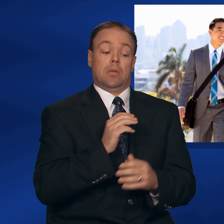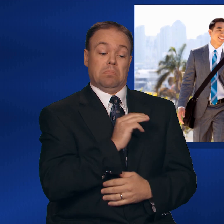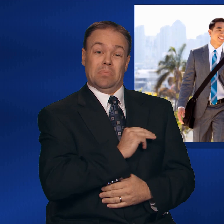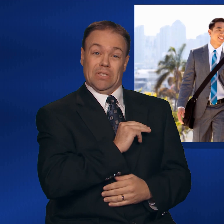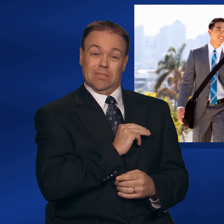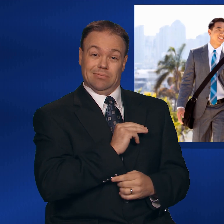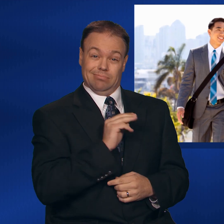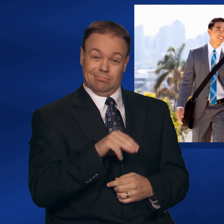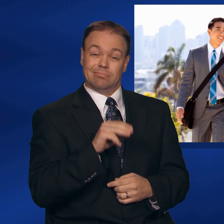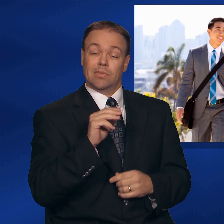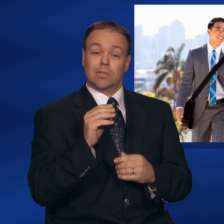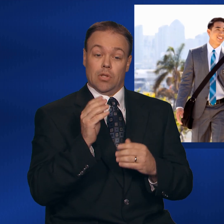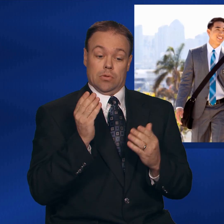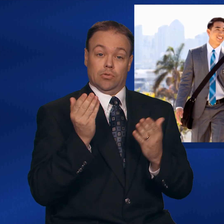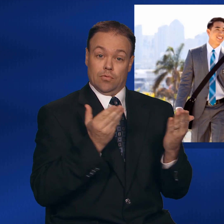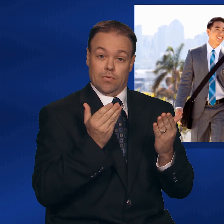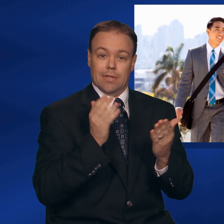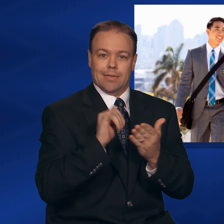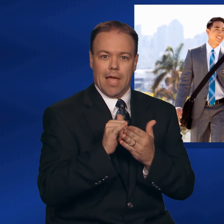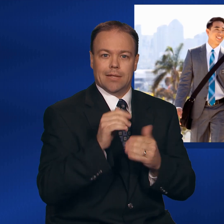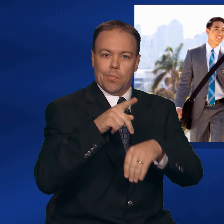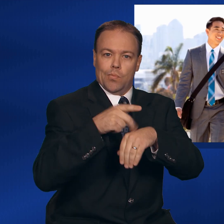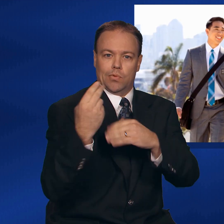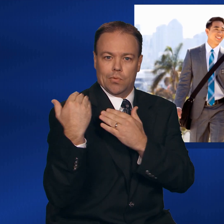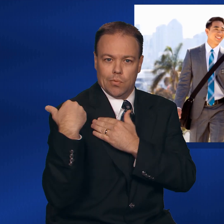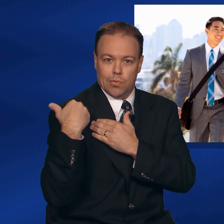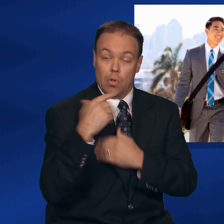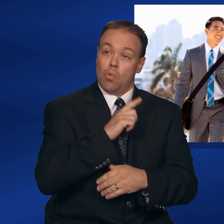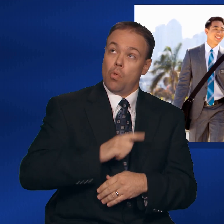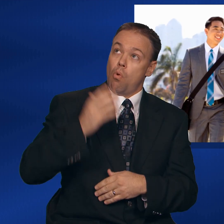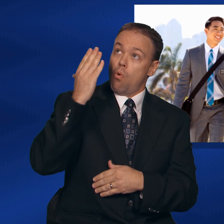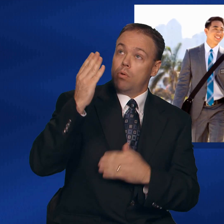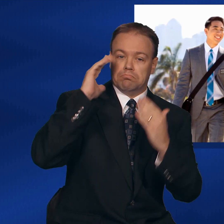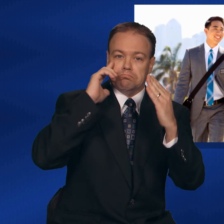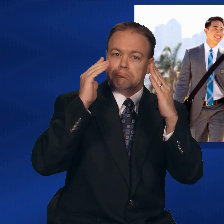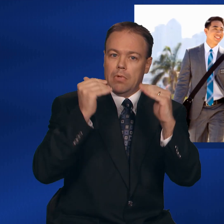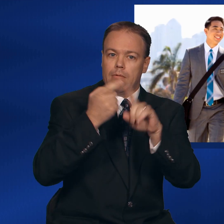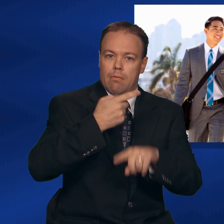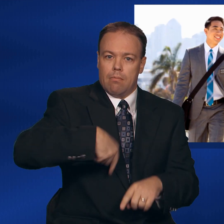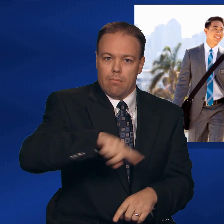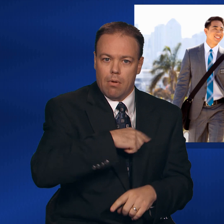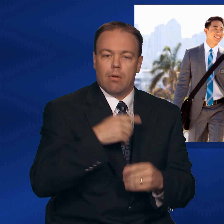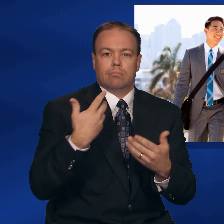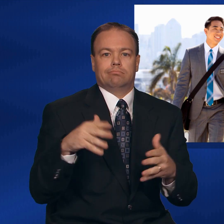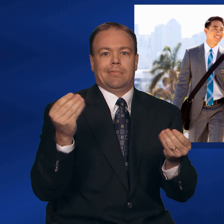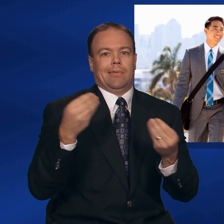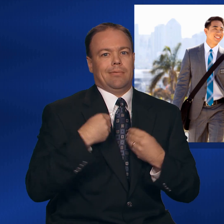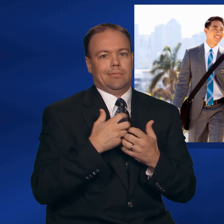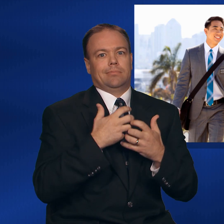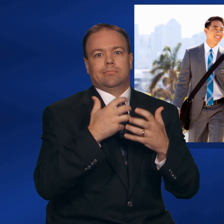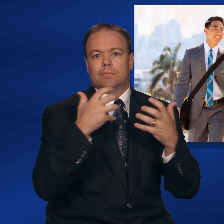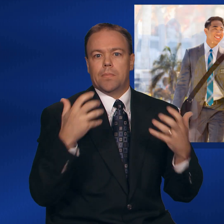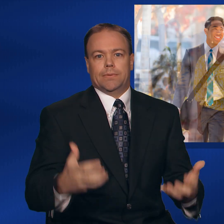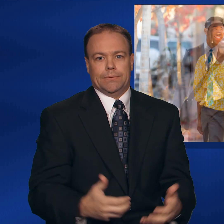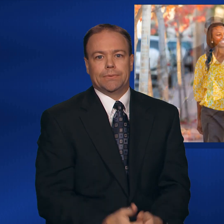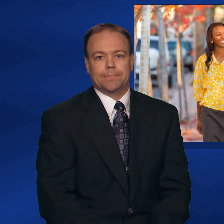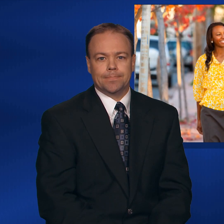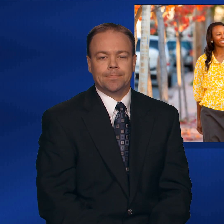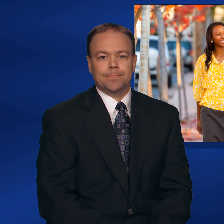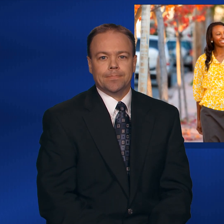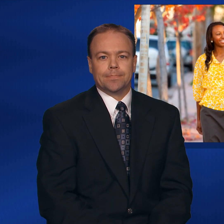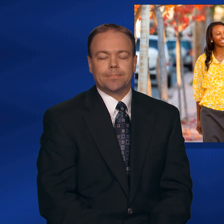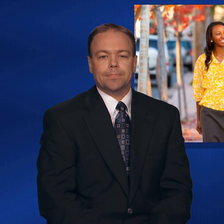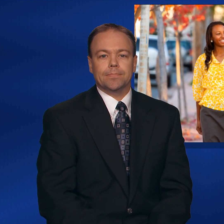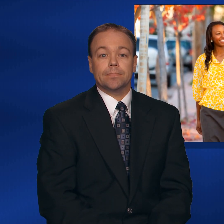duty, an obligation the Lord expects of us who have been given so very much. Again,